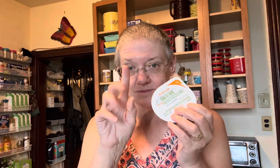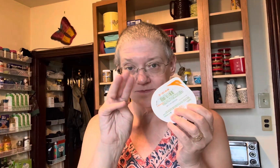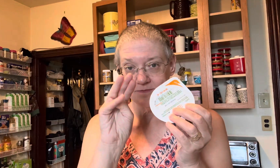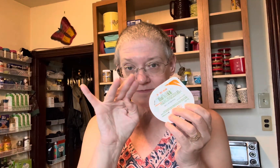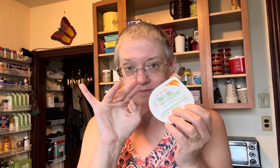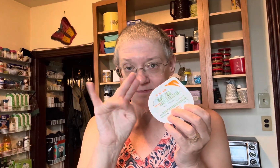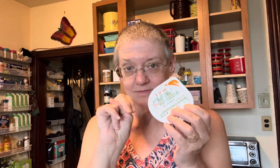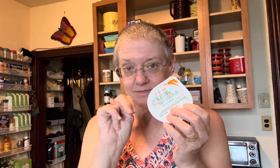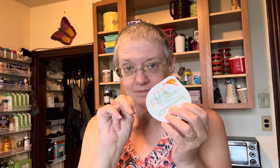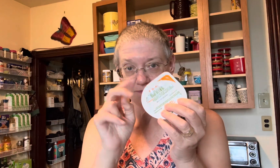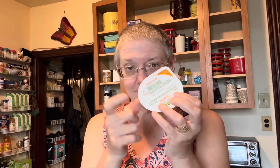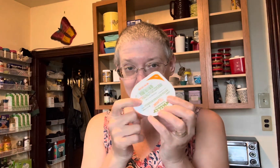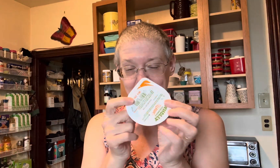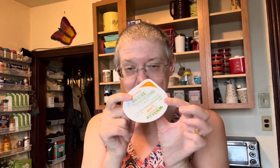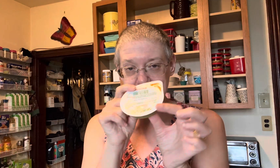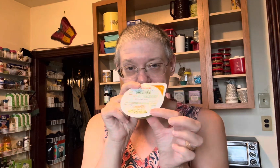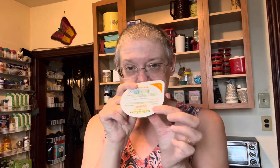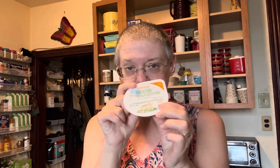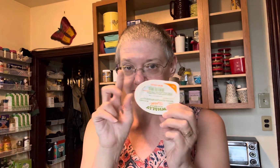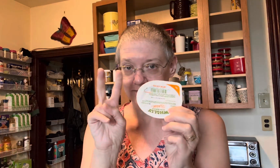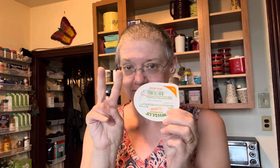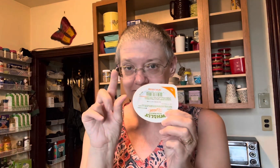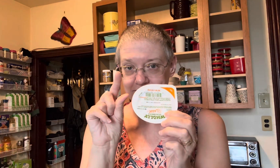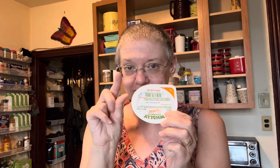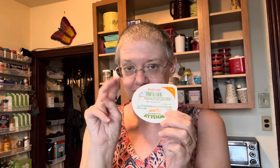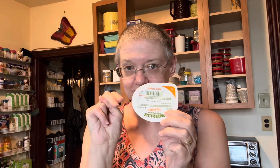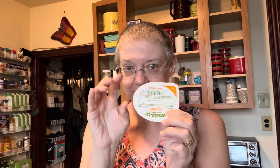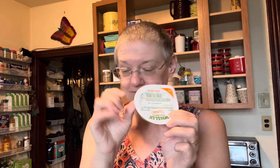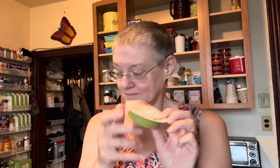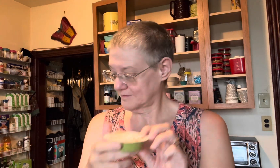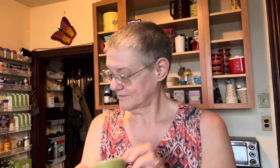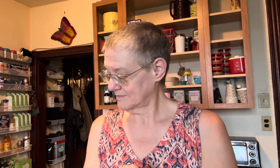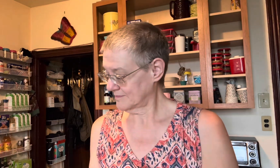it with the guacamole. 2 grams of net carbs.